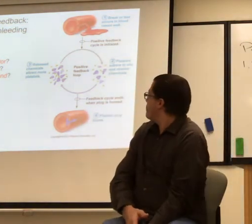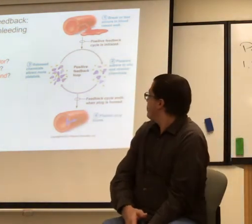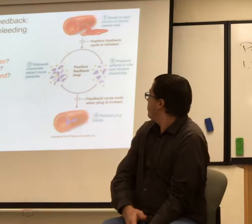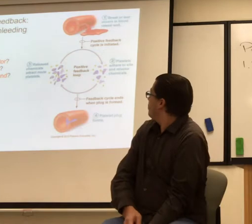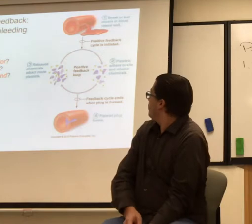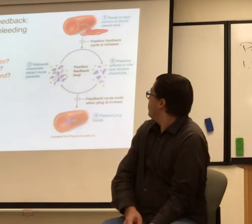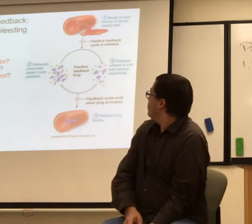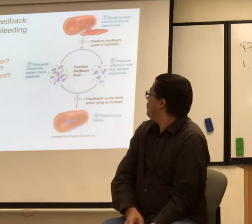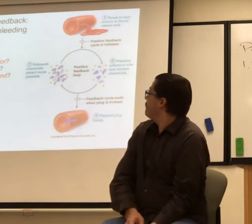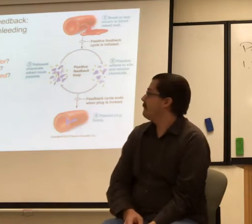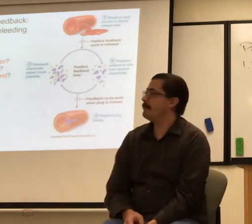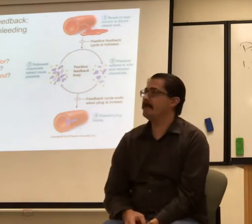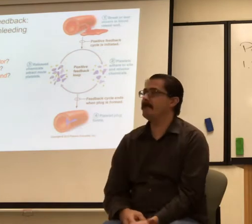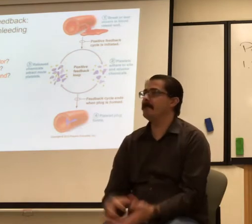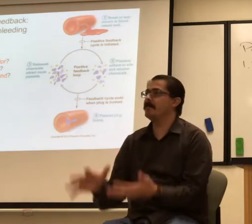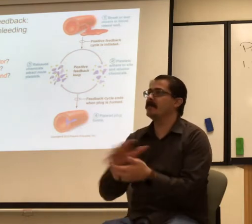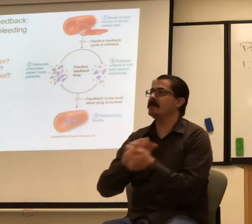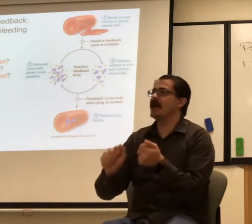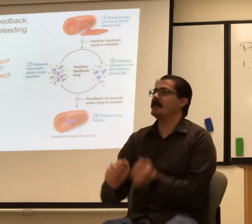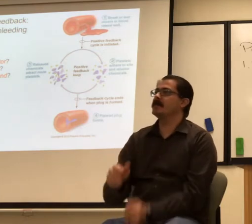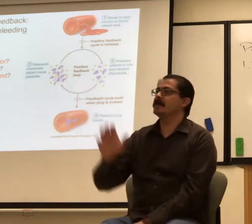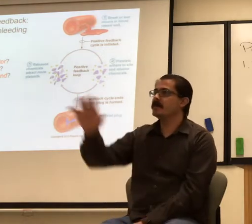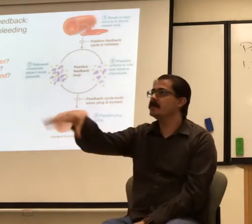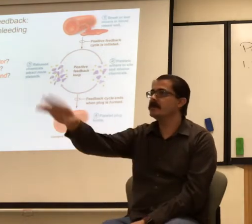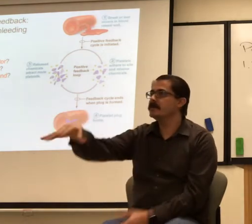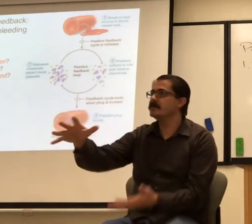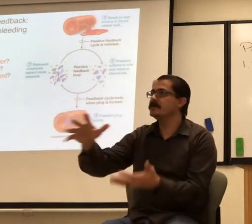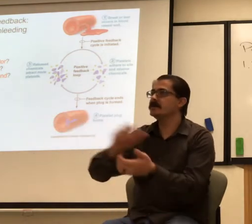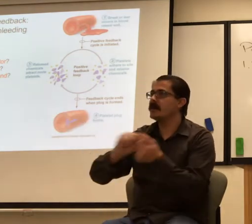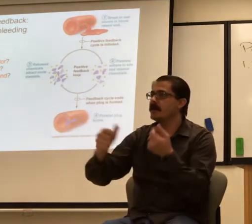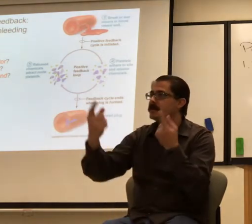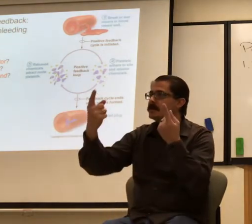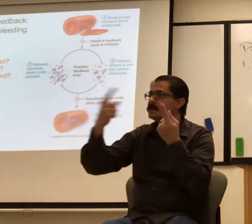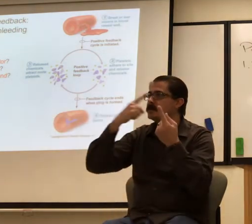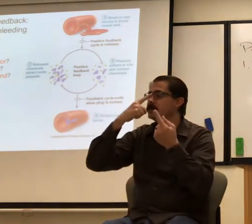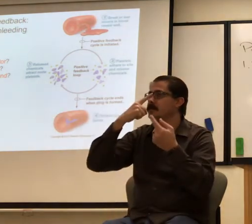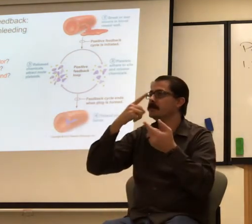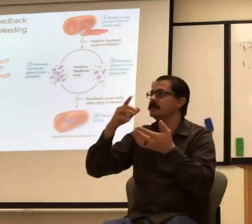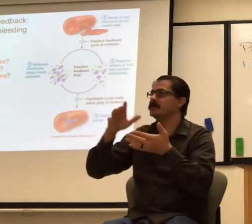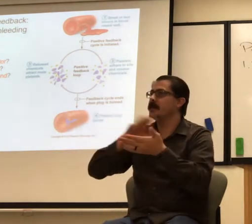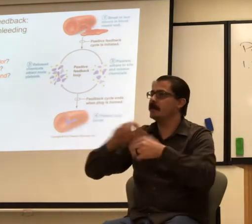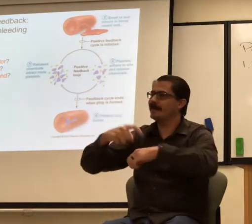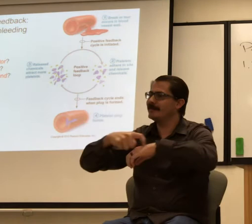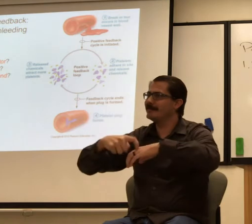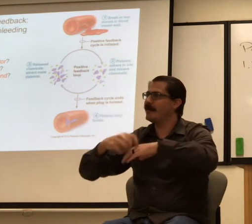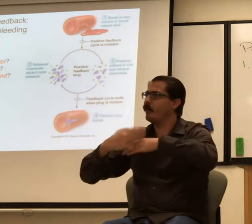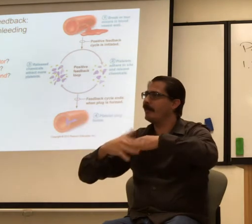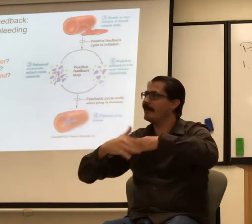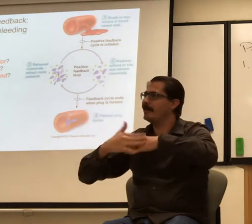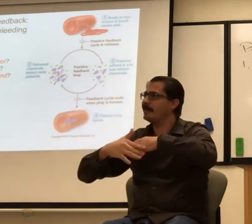Vessel damage. Bleeding. Okay, that's the stimulus.